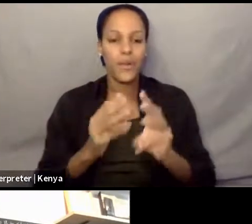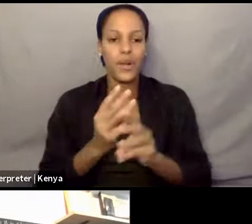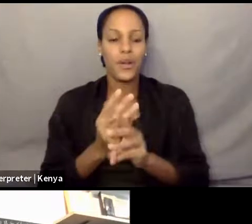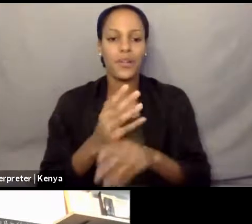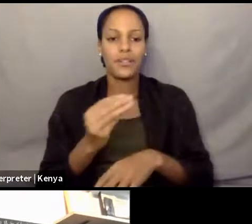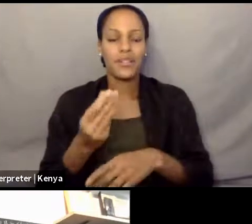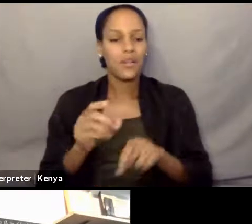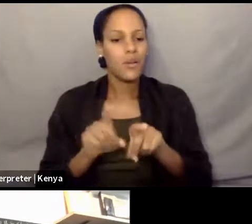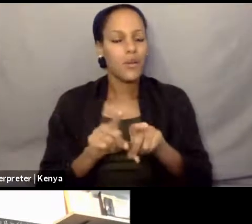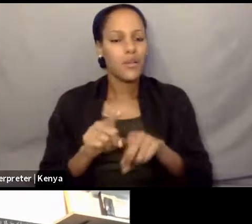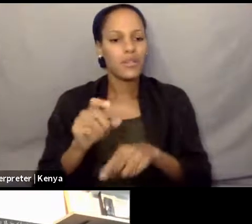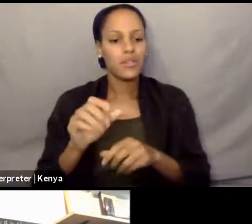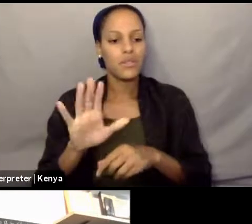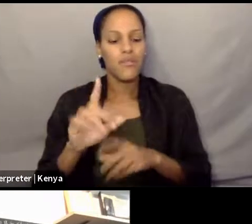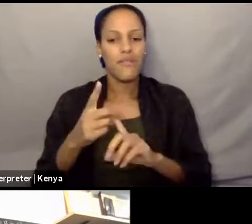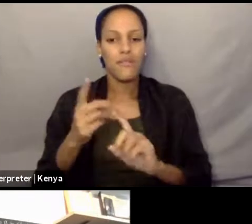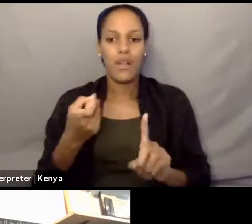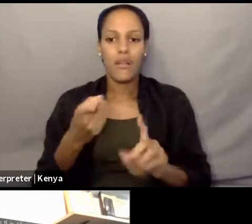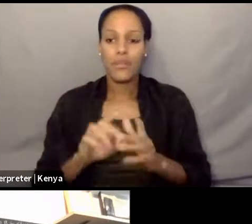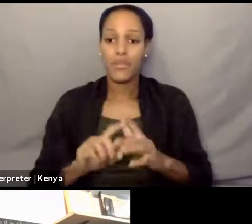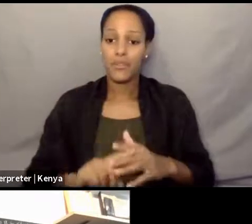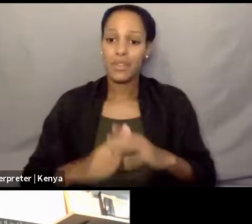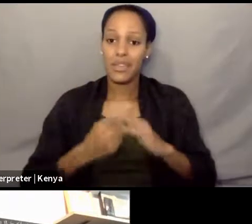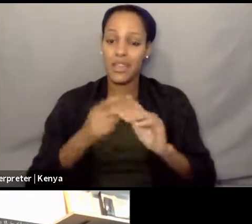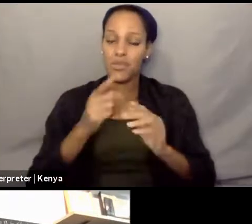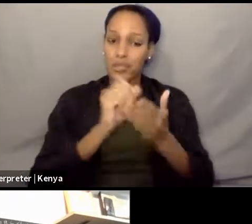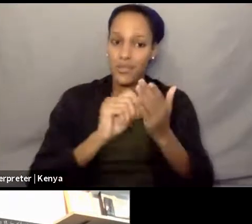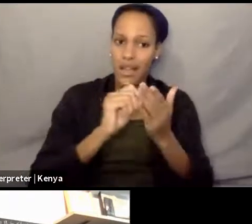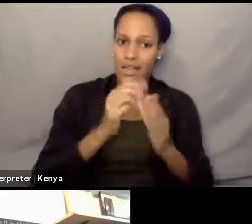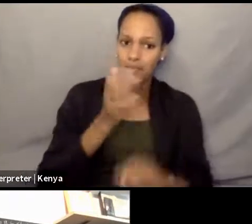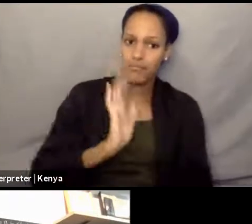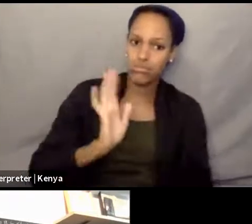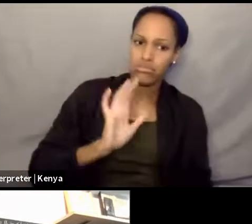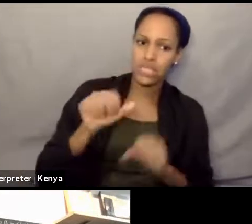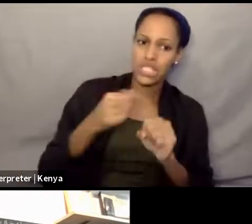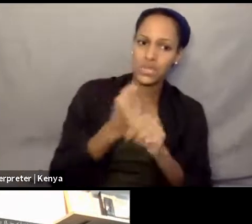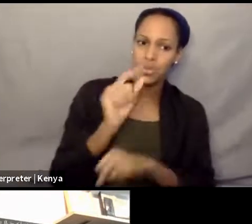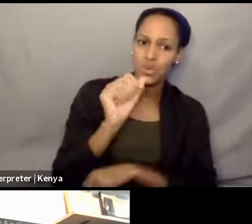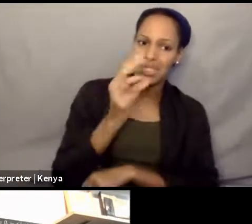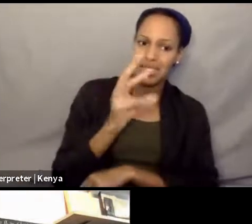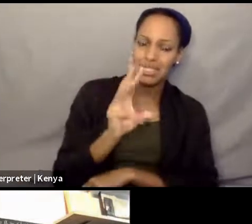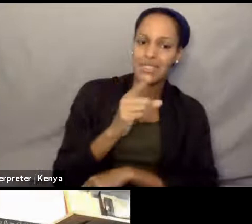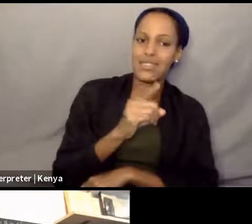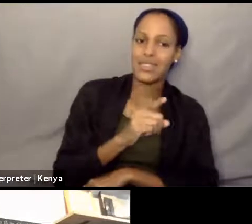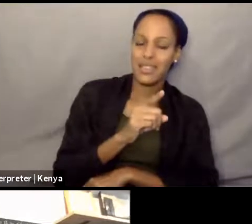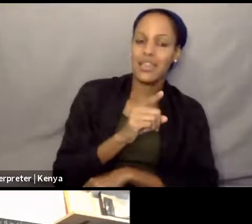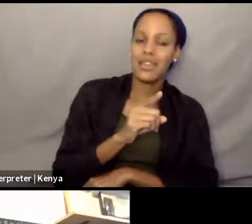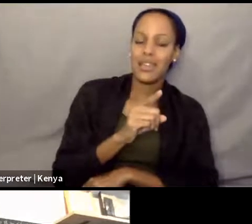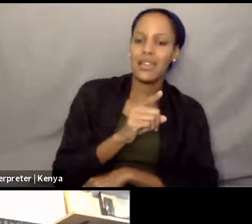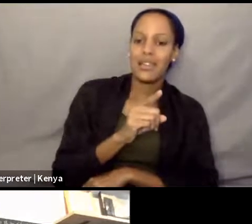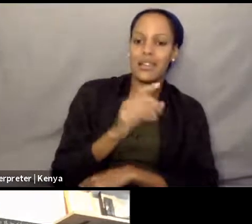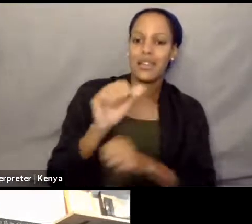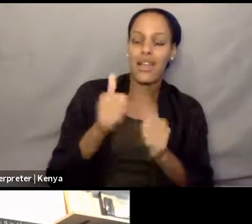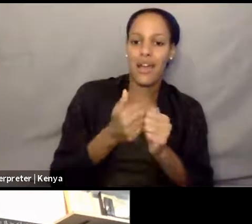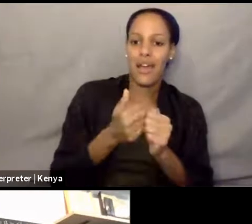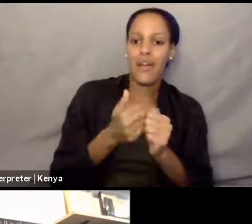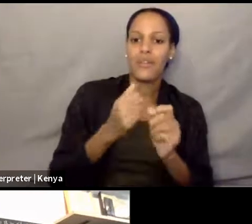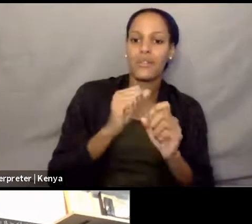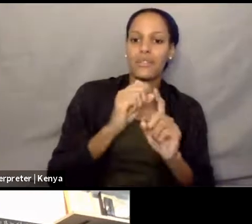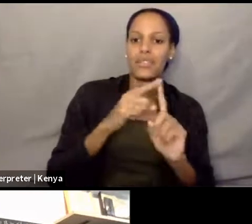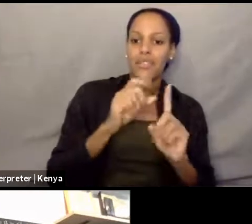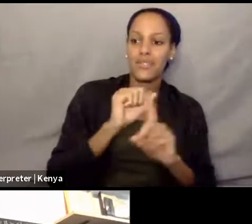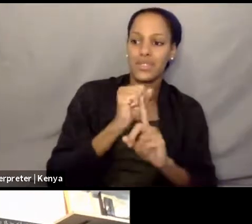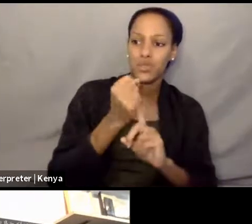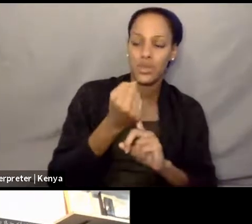said at the beginning, right, you were writing back in 2016, have the circumstances of the past 18